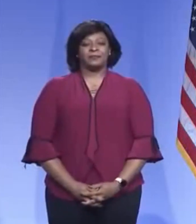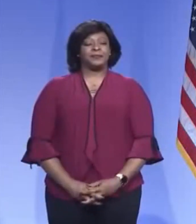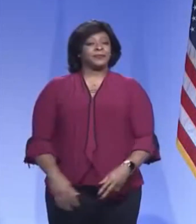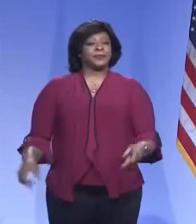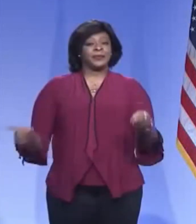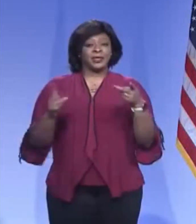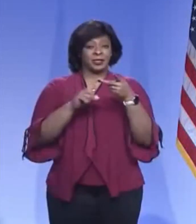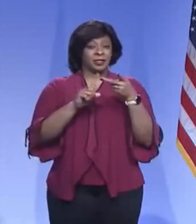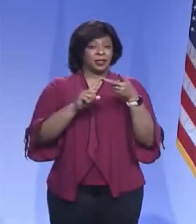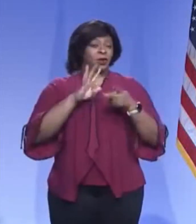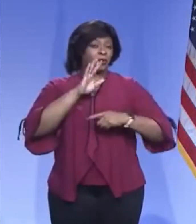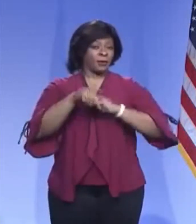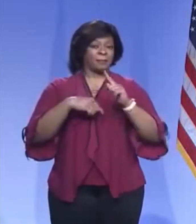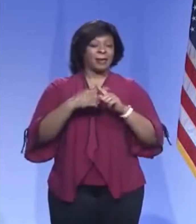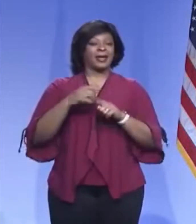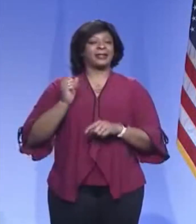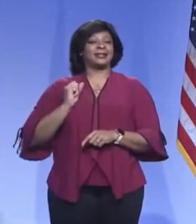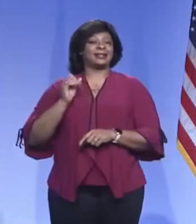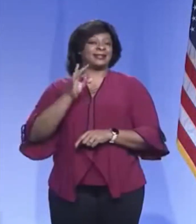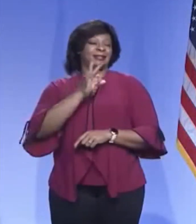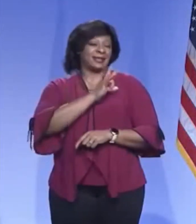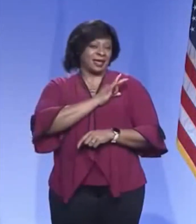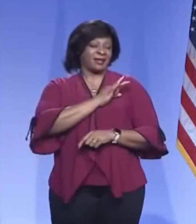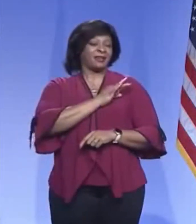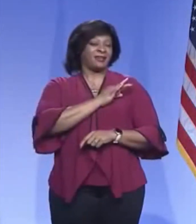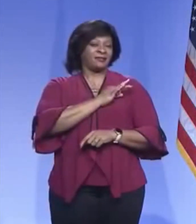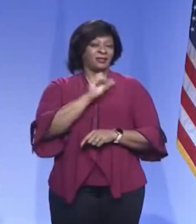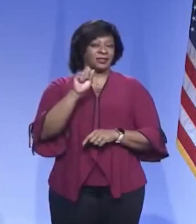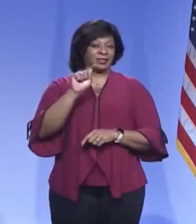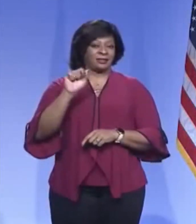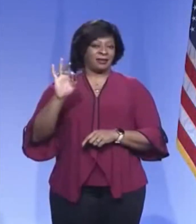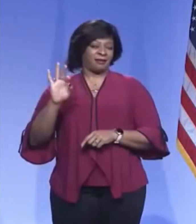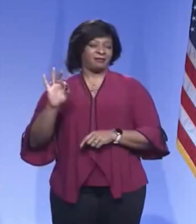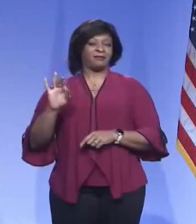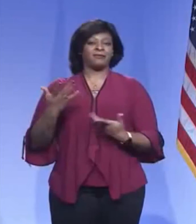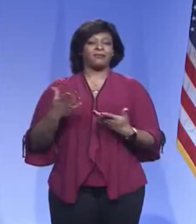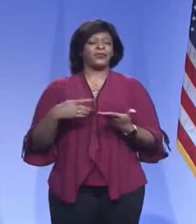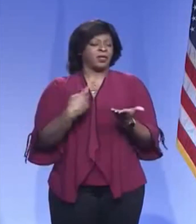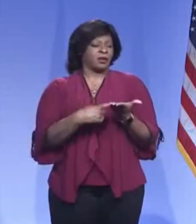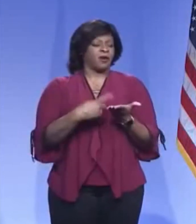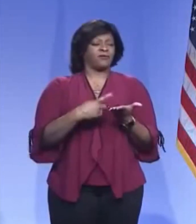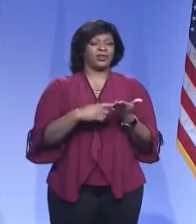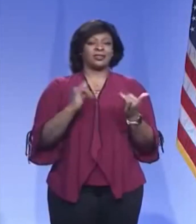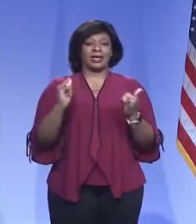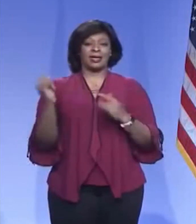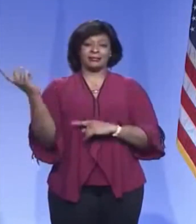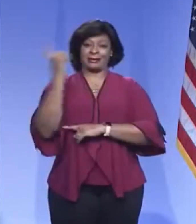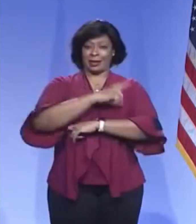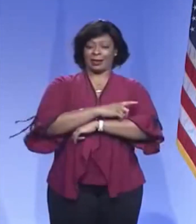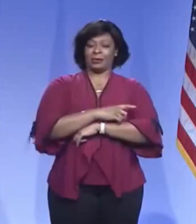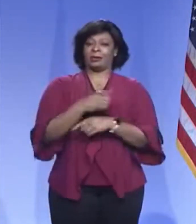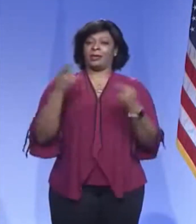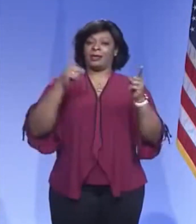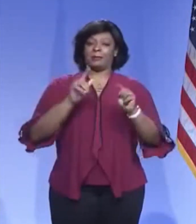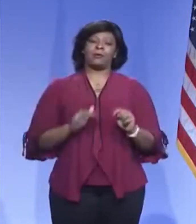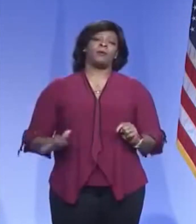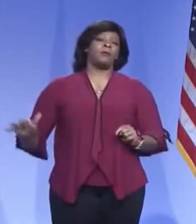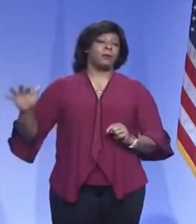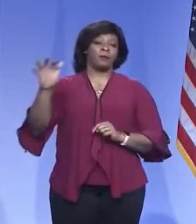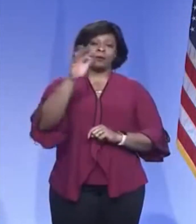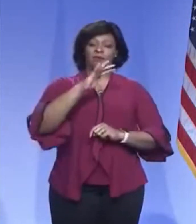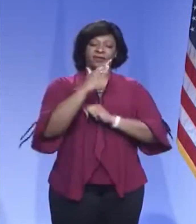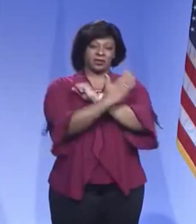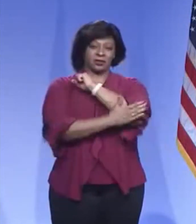Second thing I'd like to talk about is staffing. That is a conversation of the day. It's happening all across the